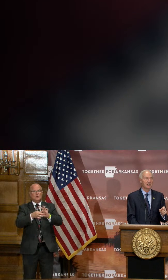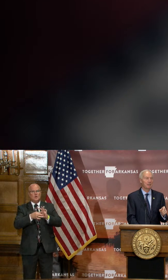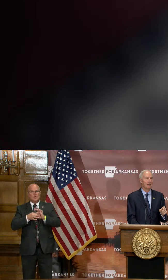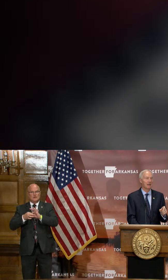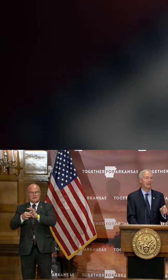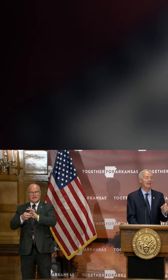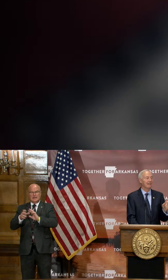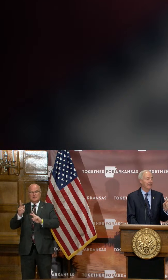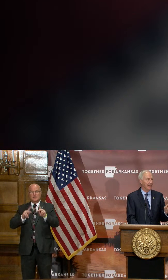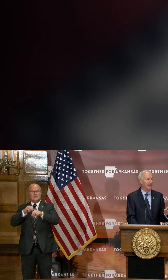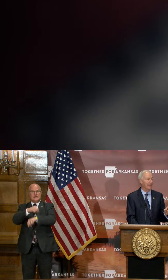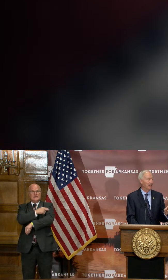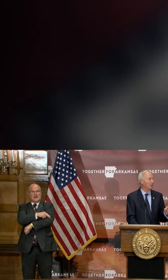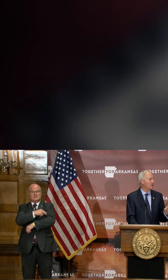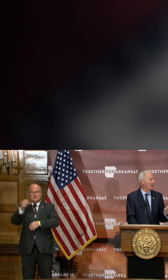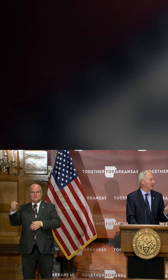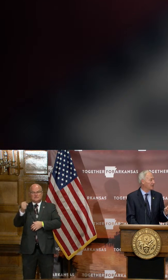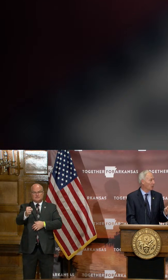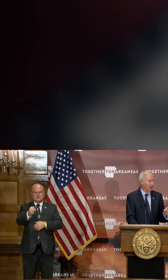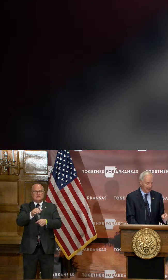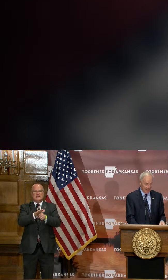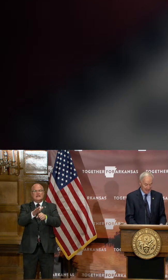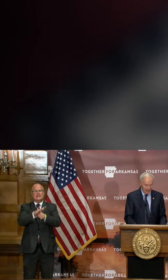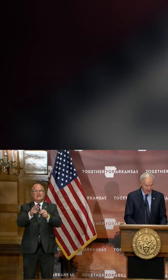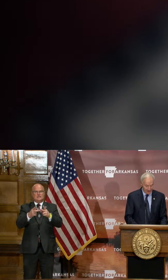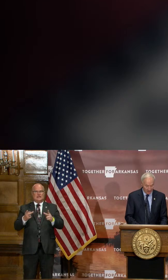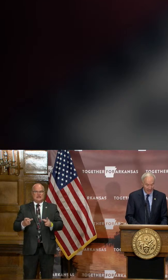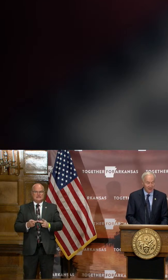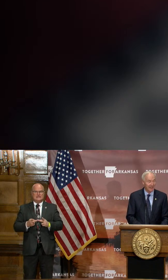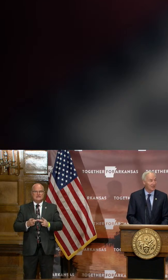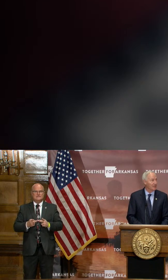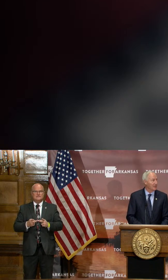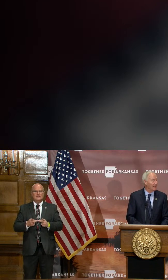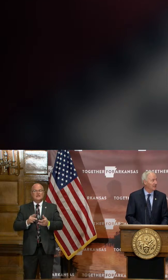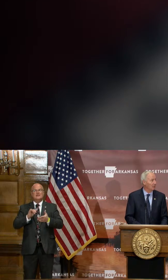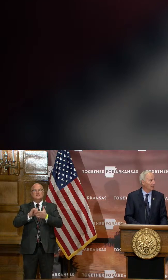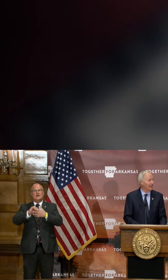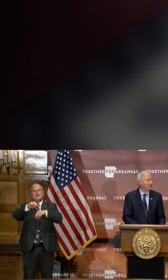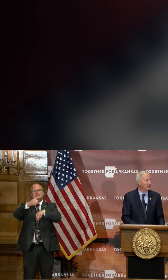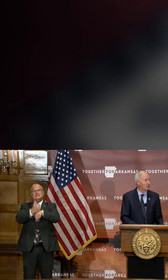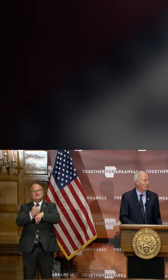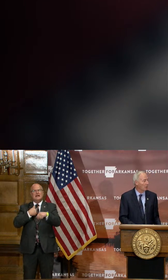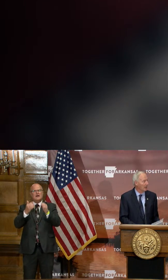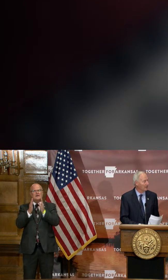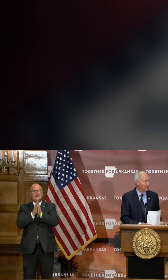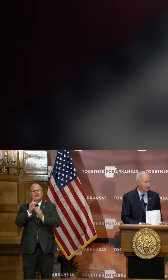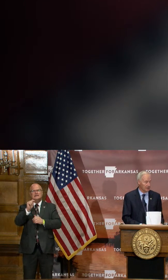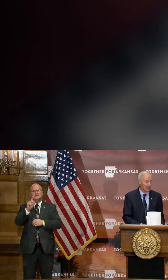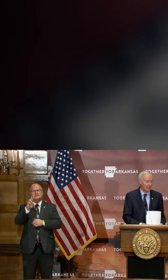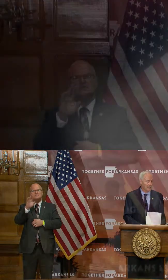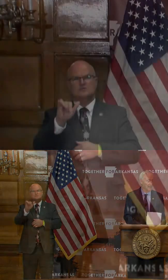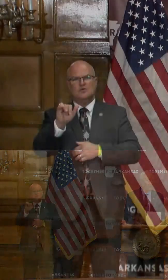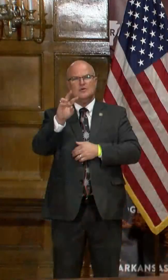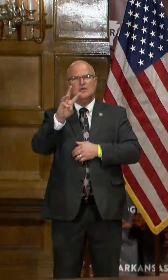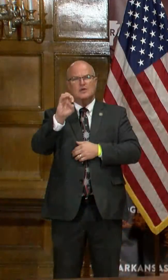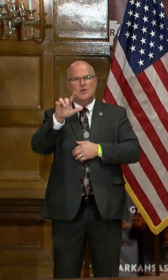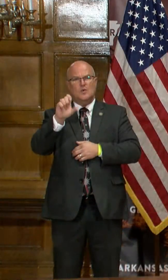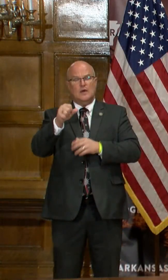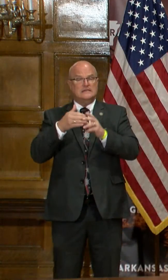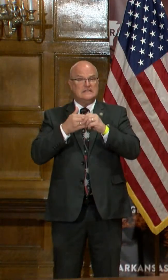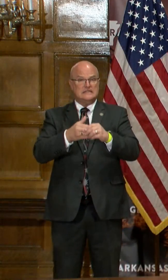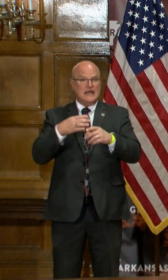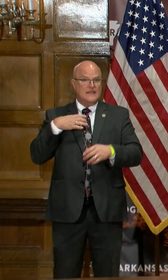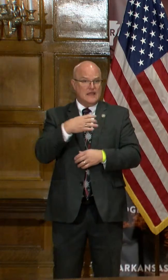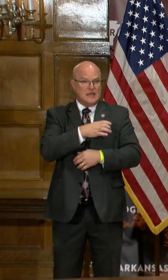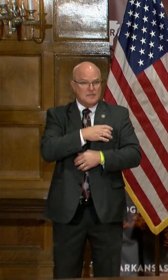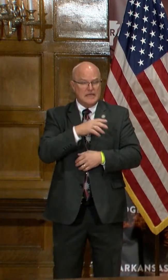in a hospital that they have adequate space for it. And so that sets the stage. I want to ask Troy Wells, who's led the committee